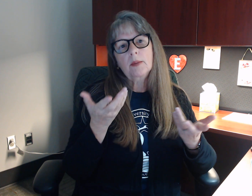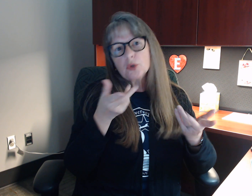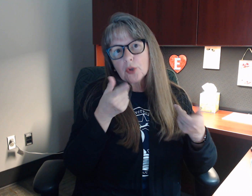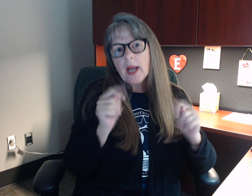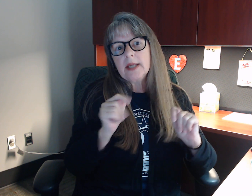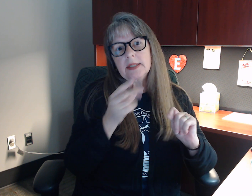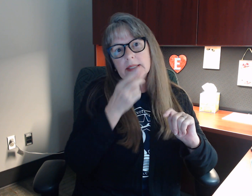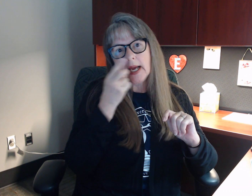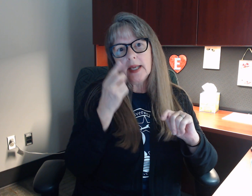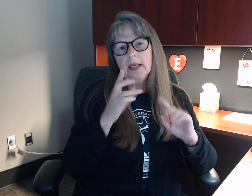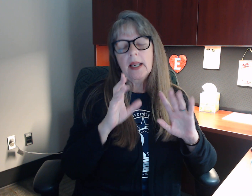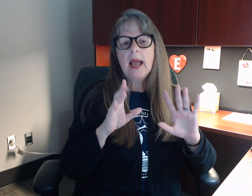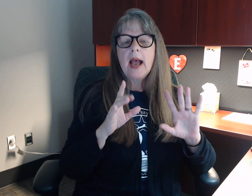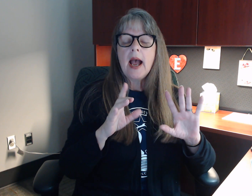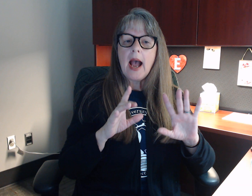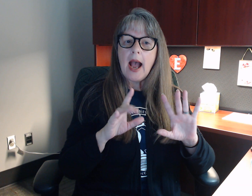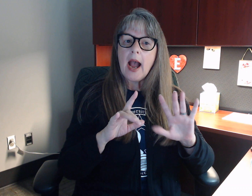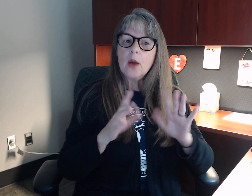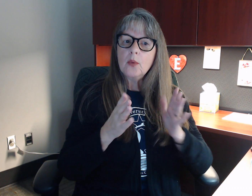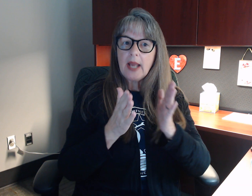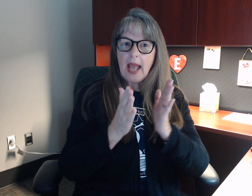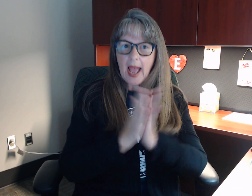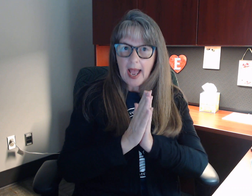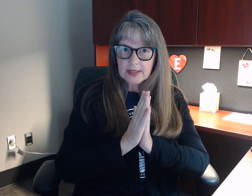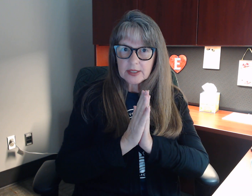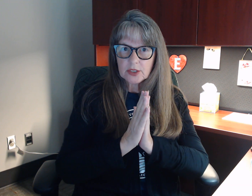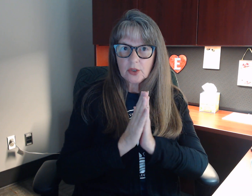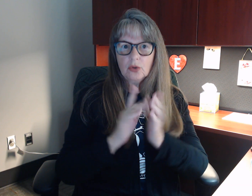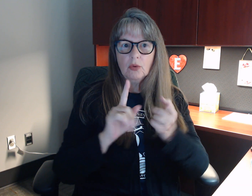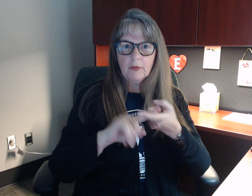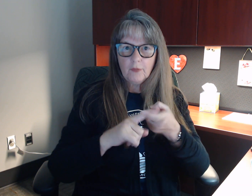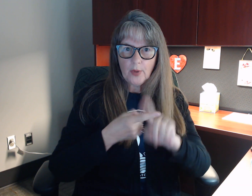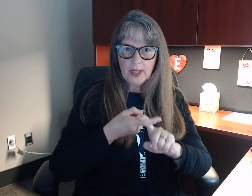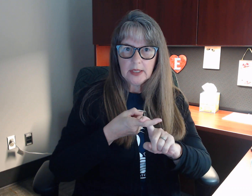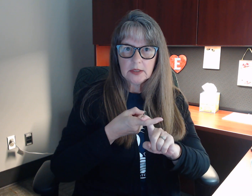trying to diet, I would ask your friend,